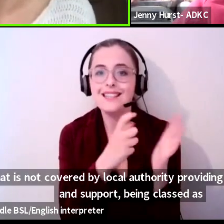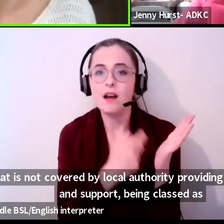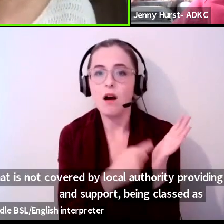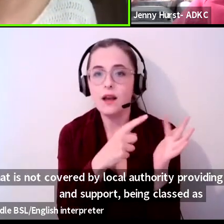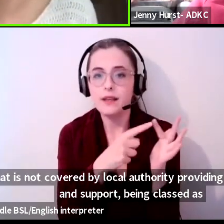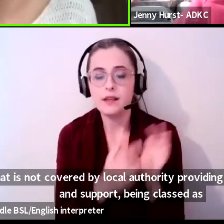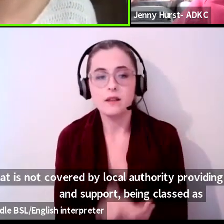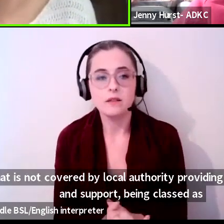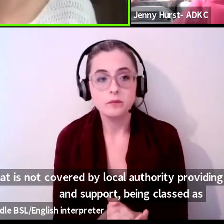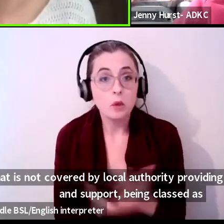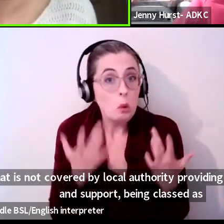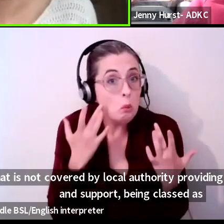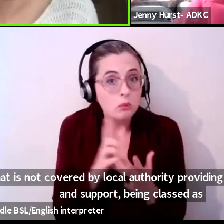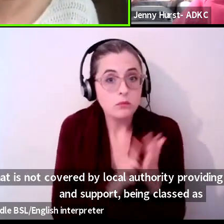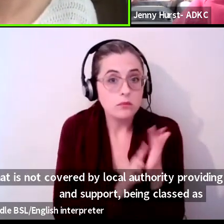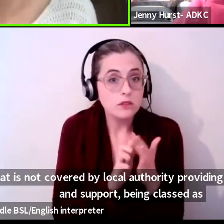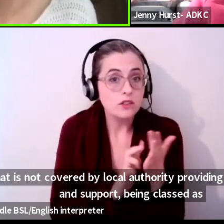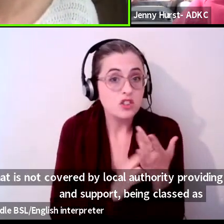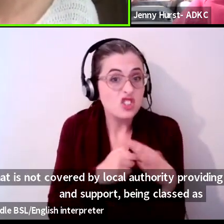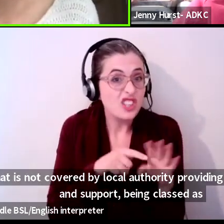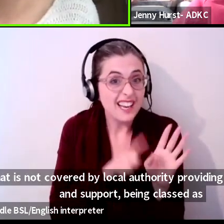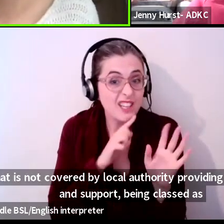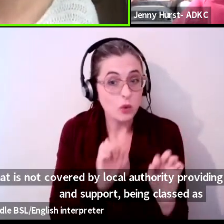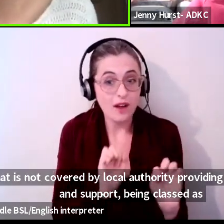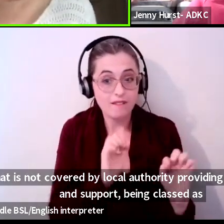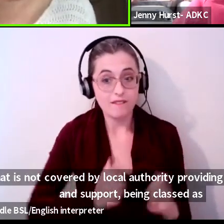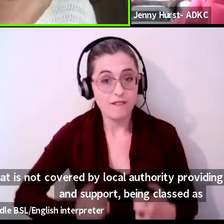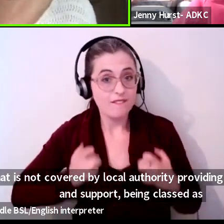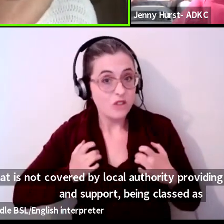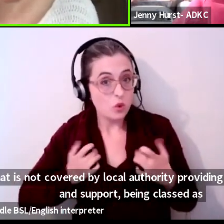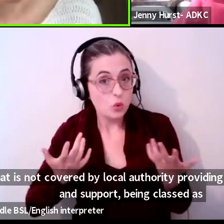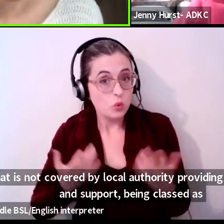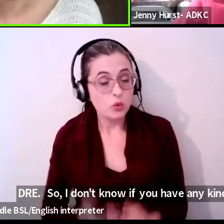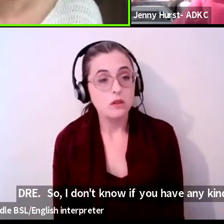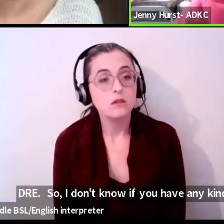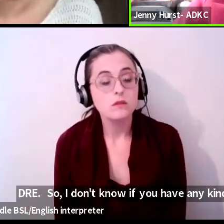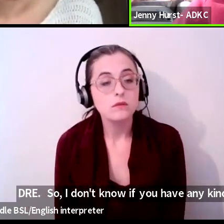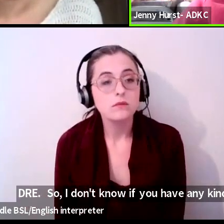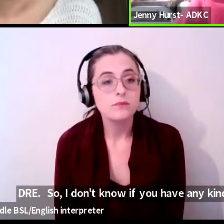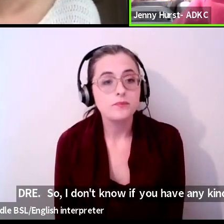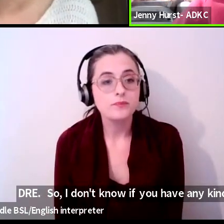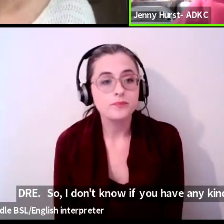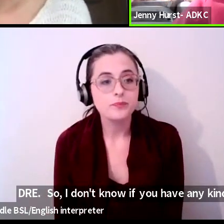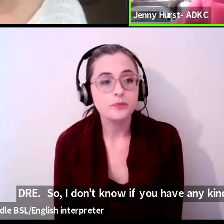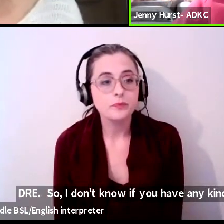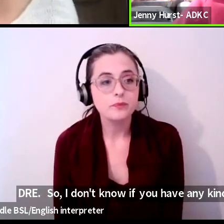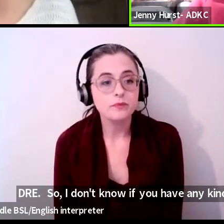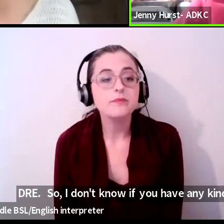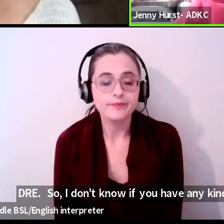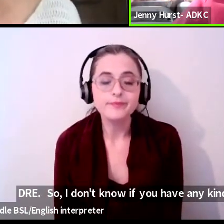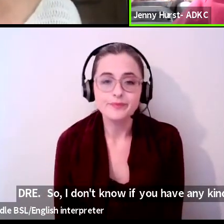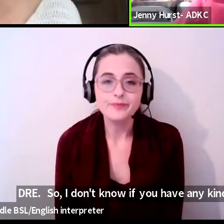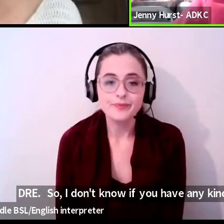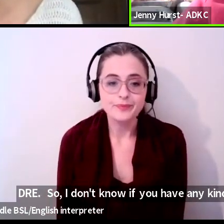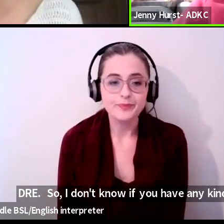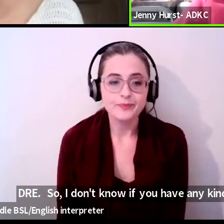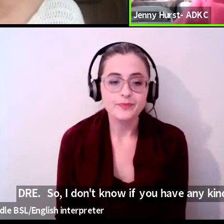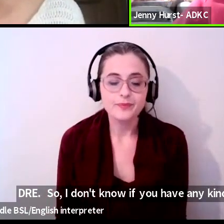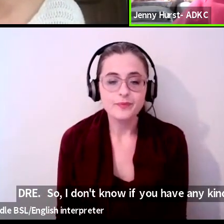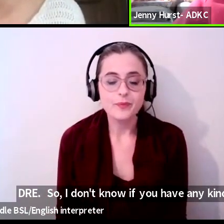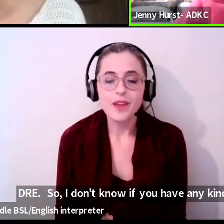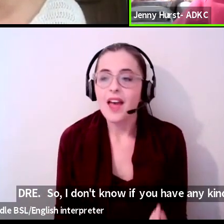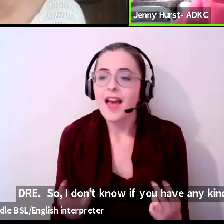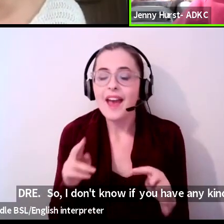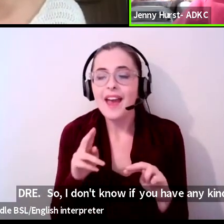So I don't know if you have any kind of views on that, Jenny. I think if there's any